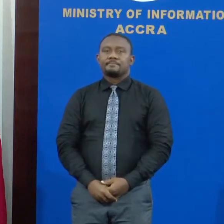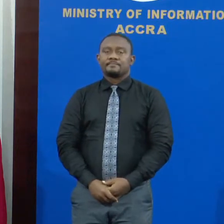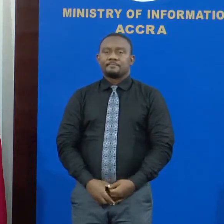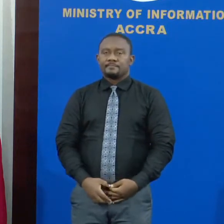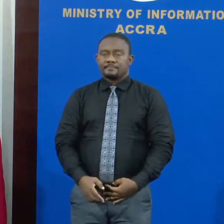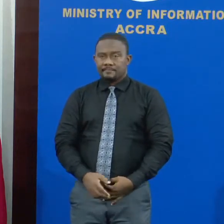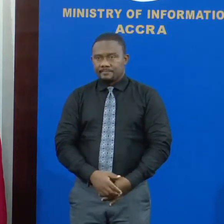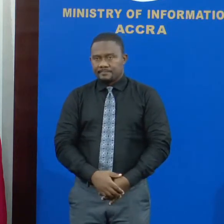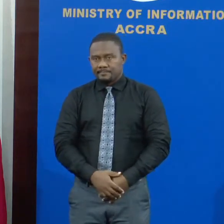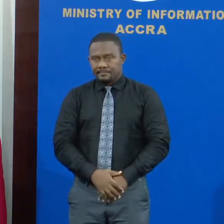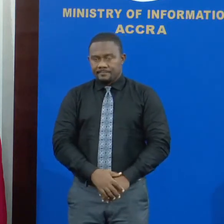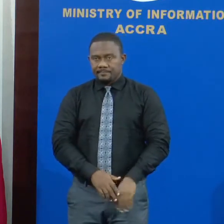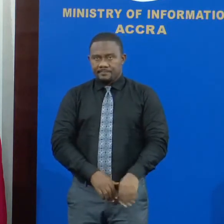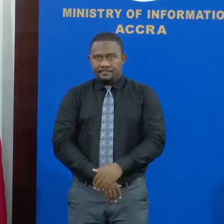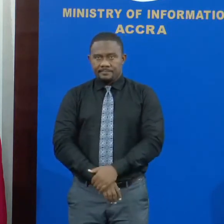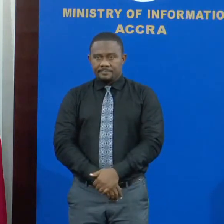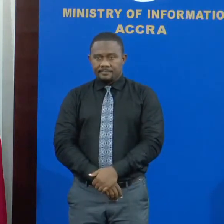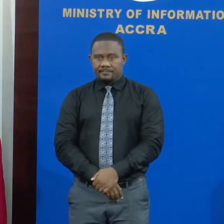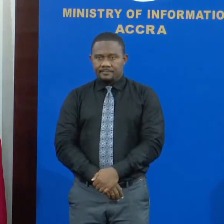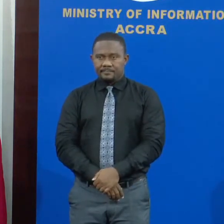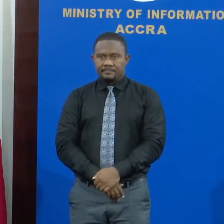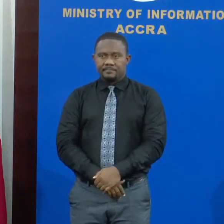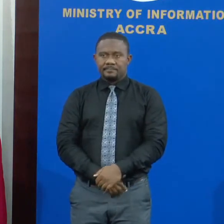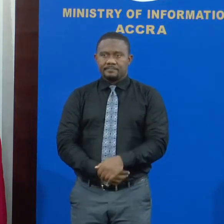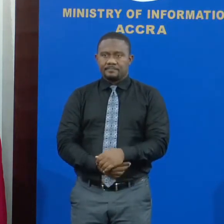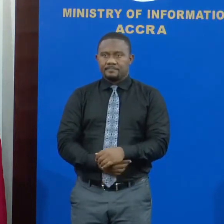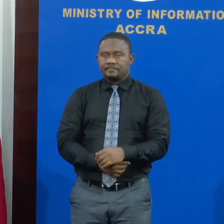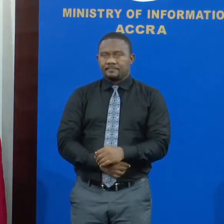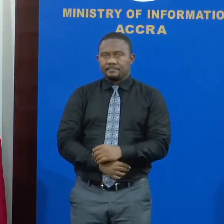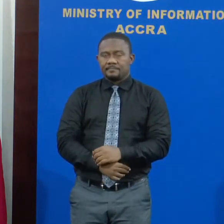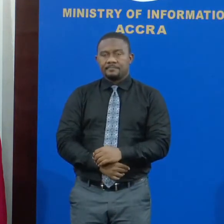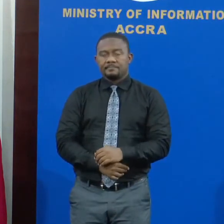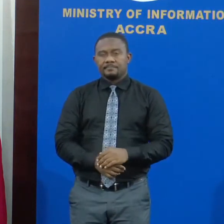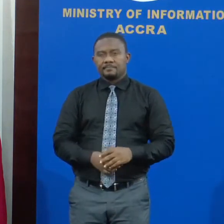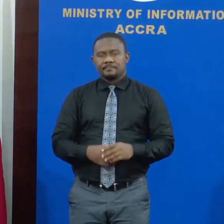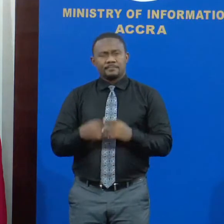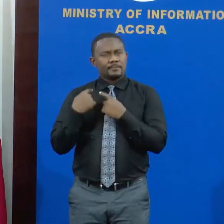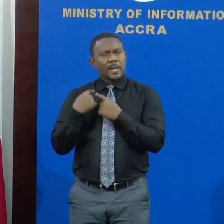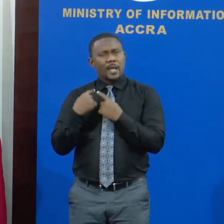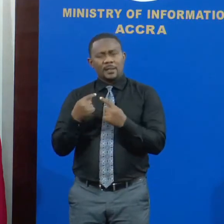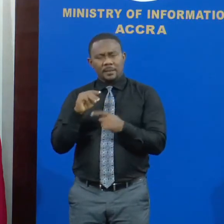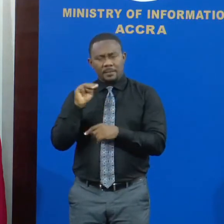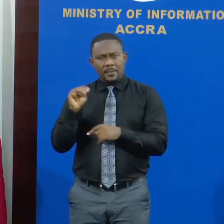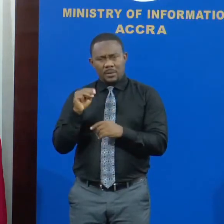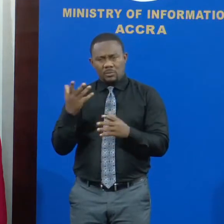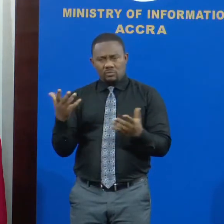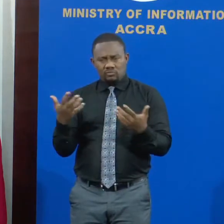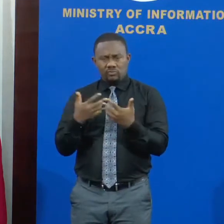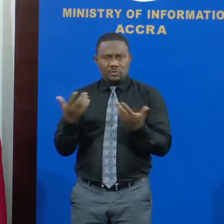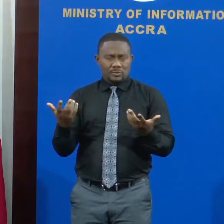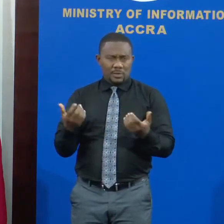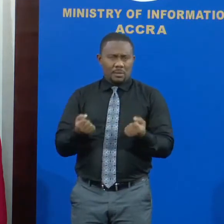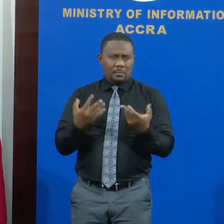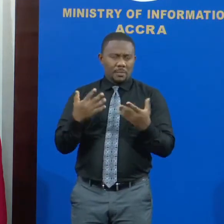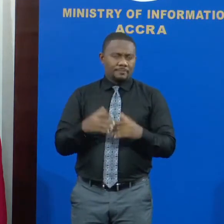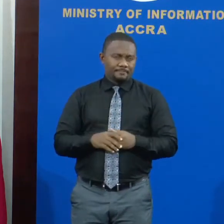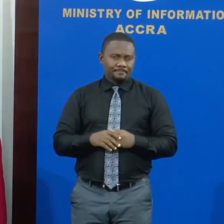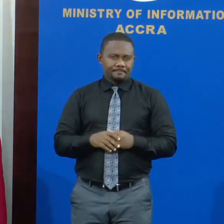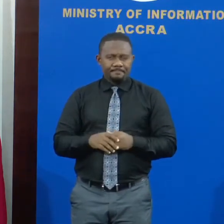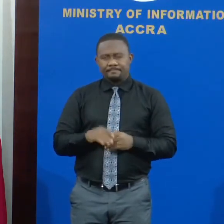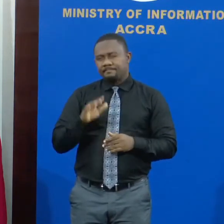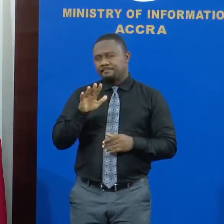So in total, since we started on Monday, we have been able to merge successfully the numbers of about